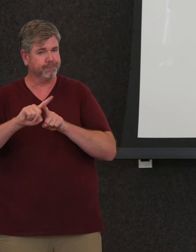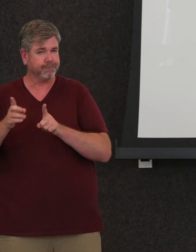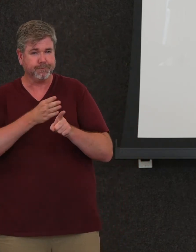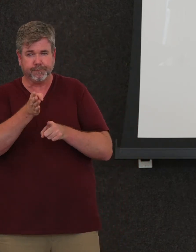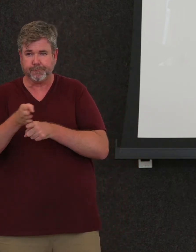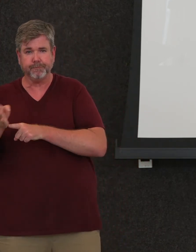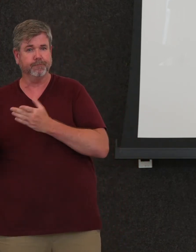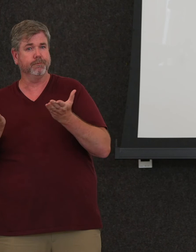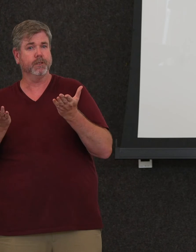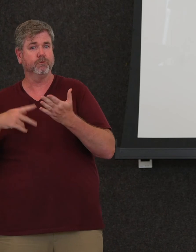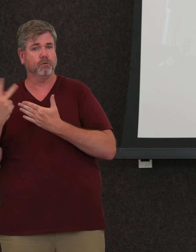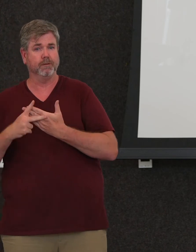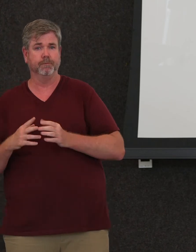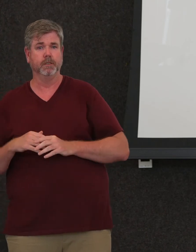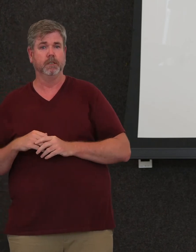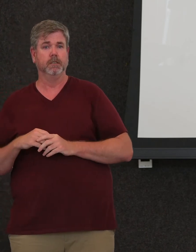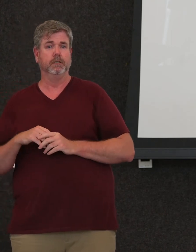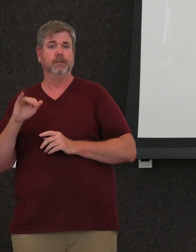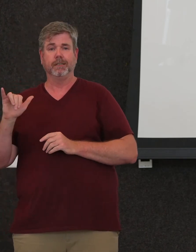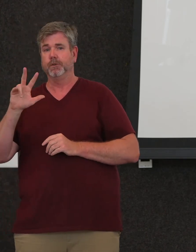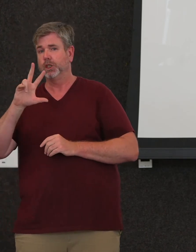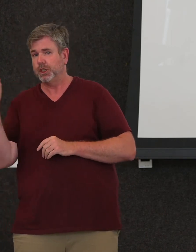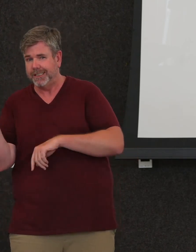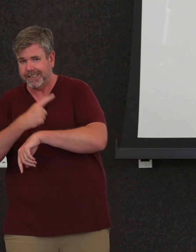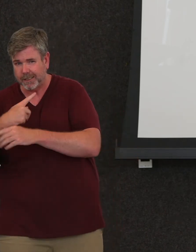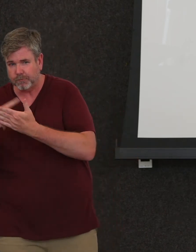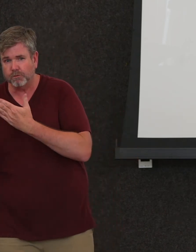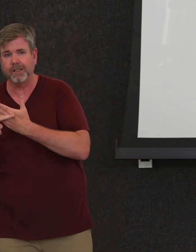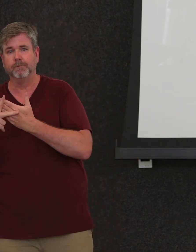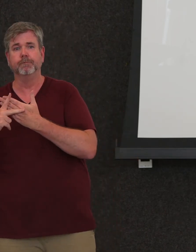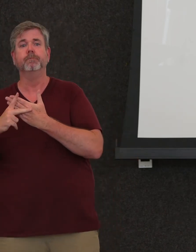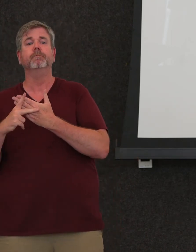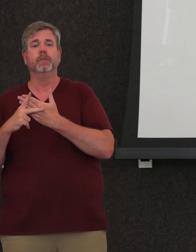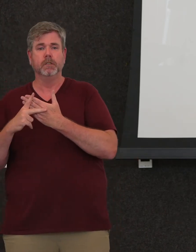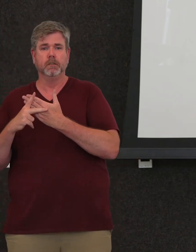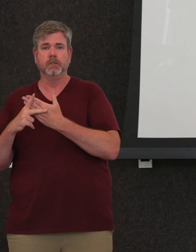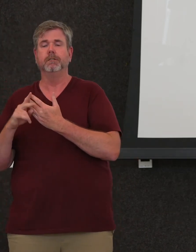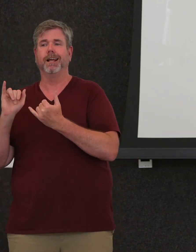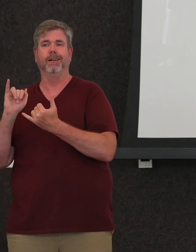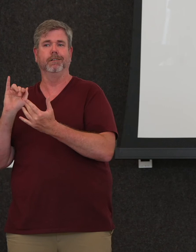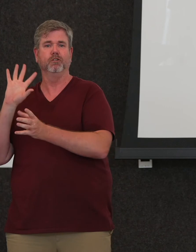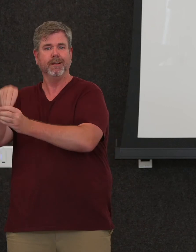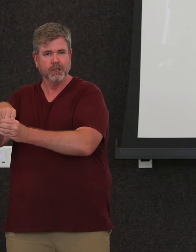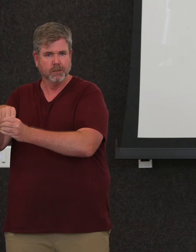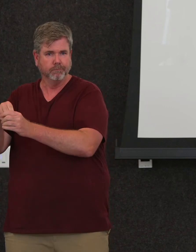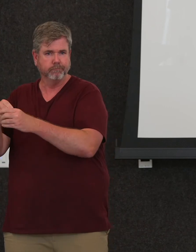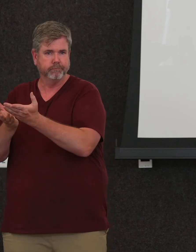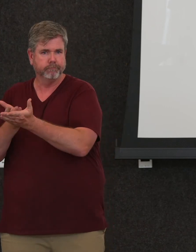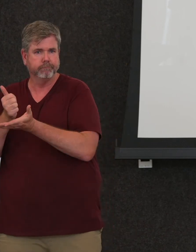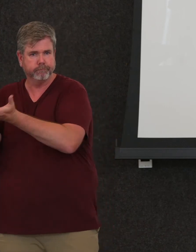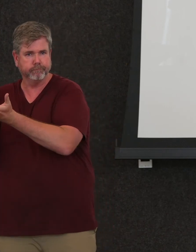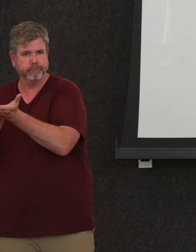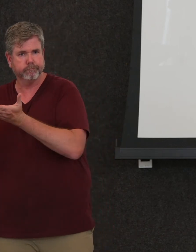like 30-day program, residential. So that's another alternative, plus the outpatient services. So once you get into the